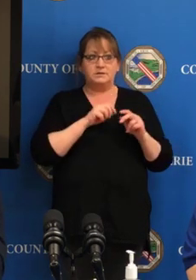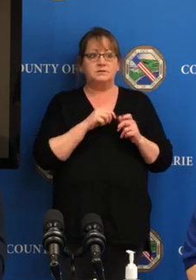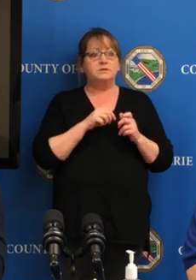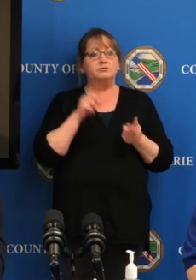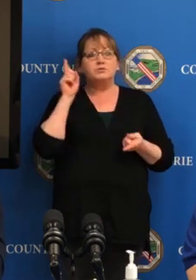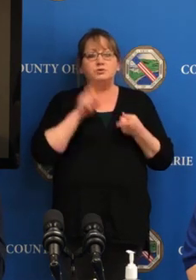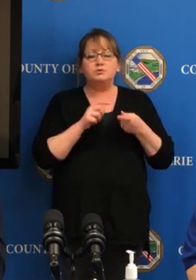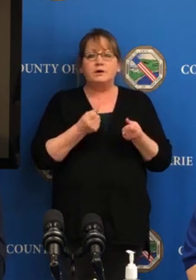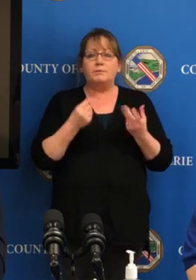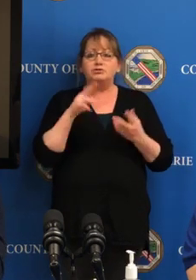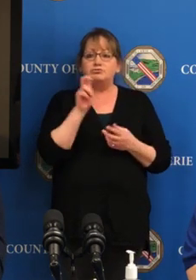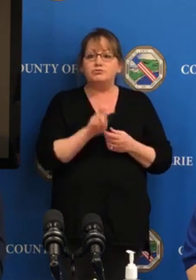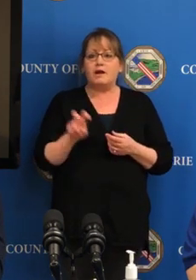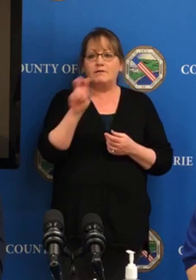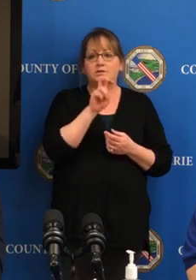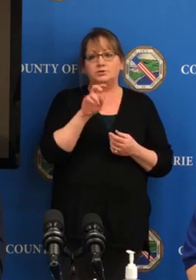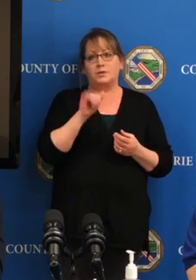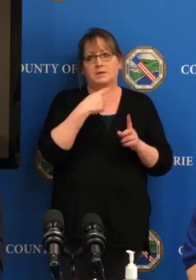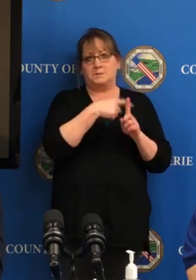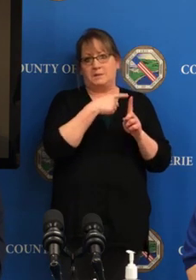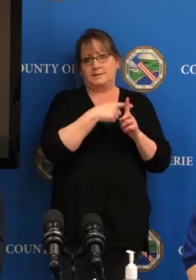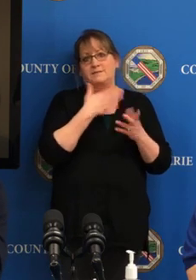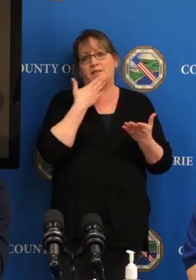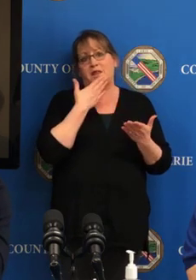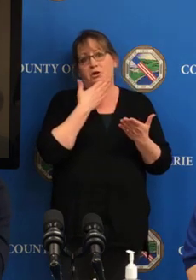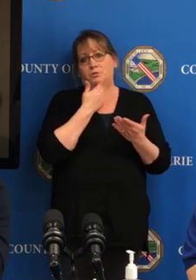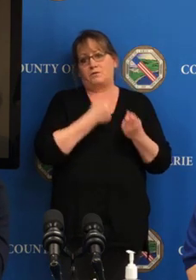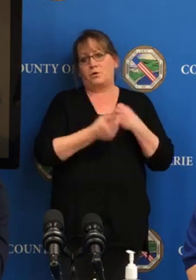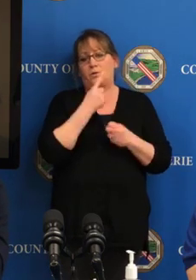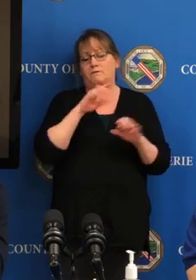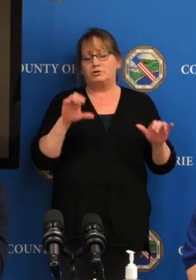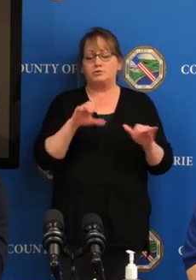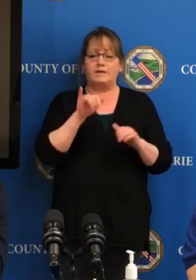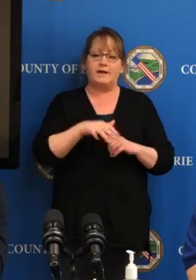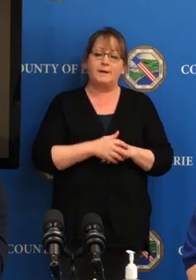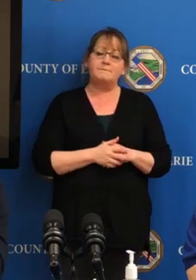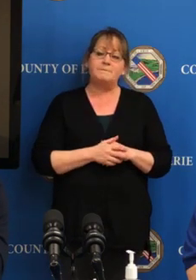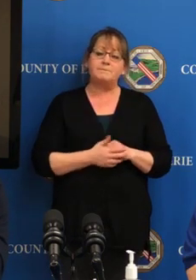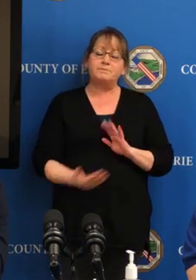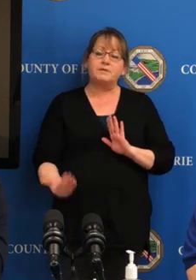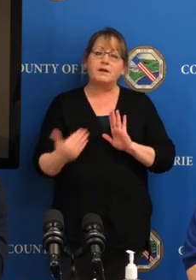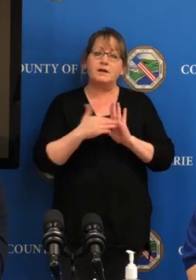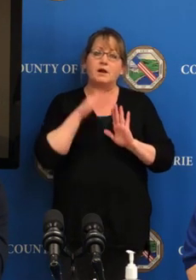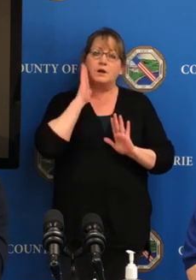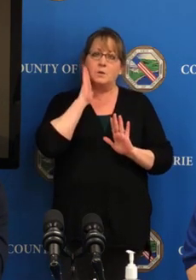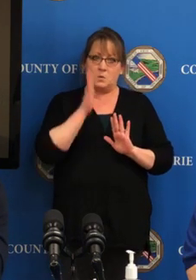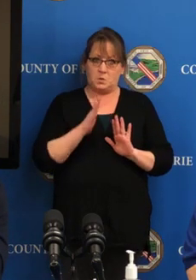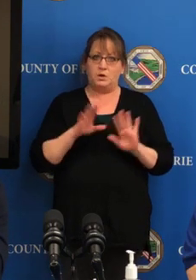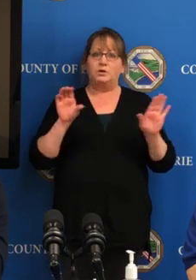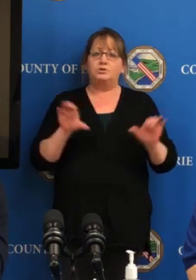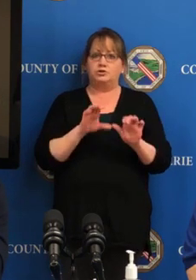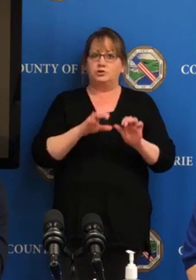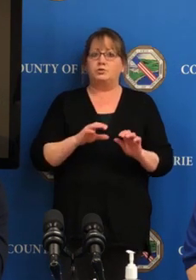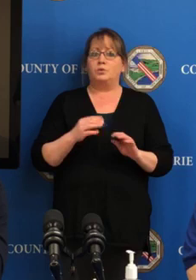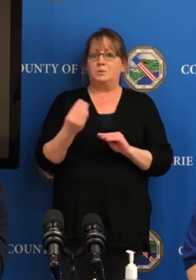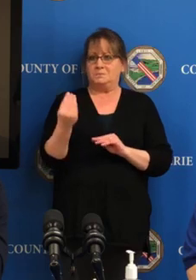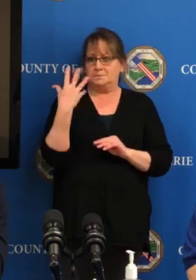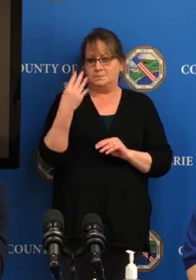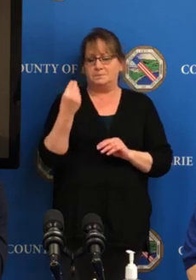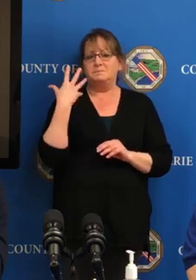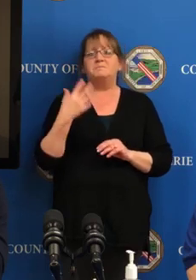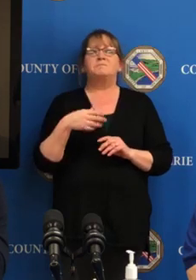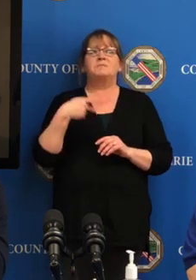and so that's a good thing, and I want to thank everybody for doing that. Once again, we'll go through the presentation as we've had in the